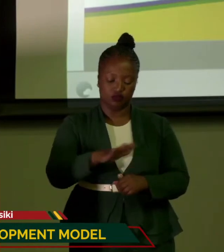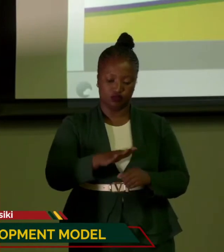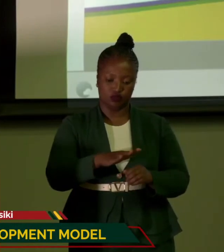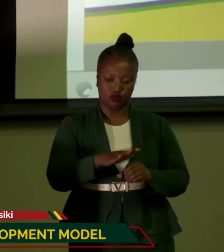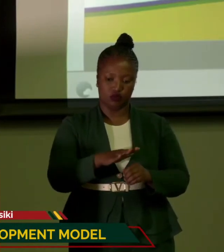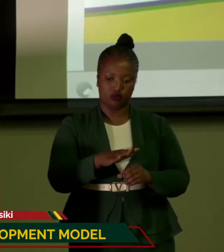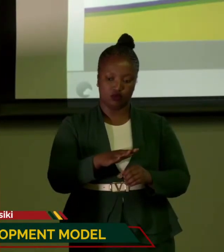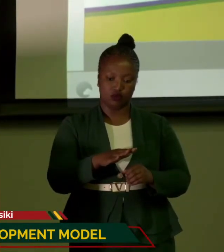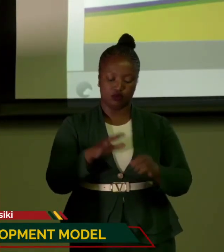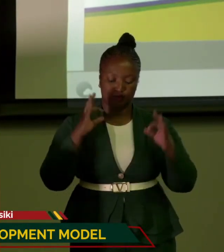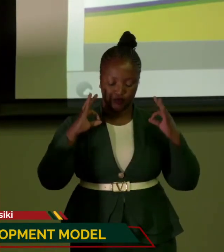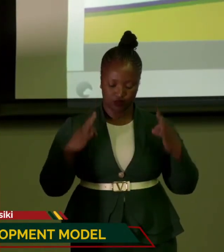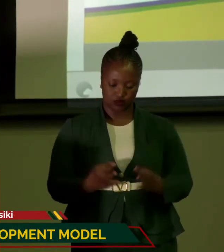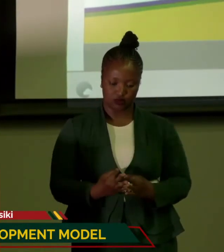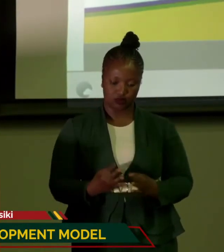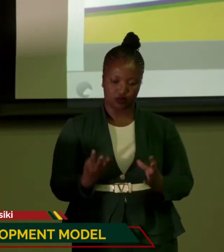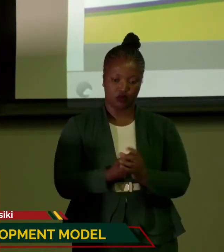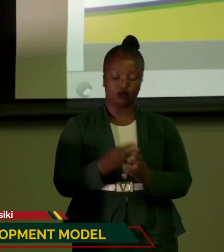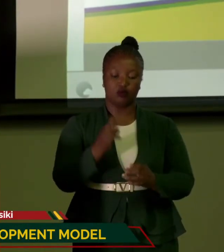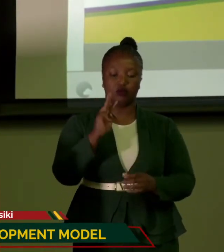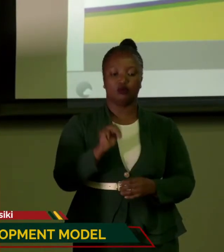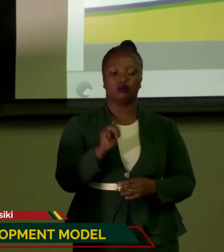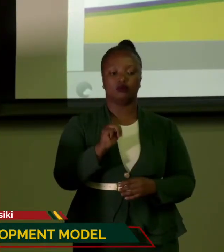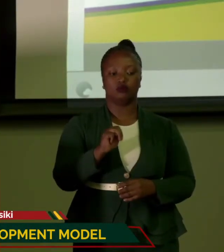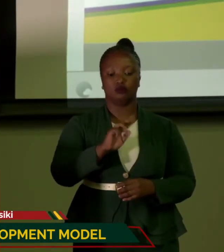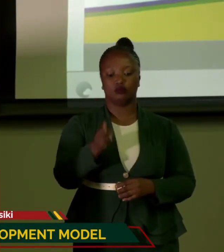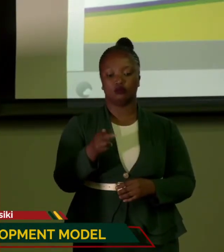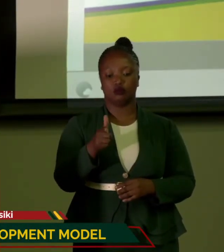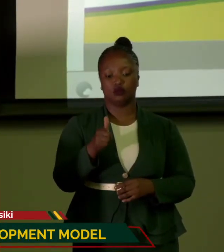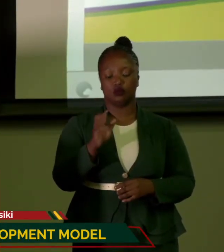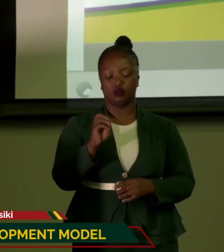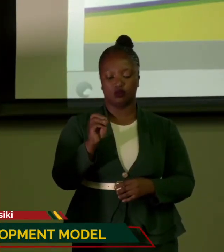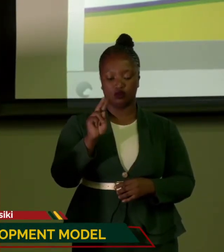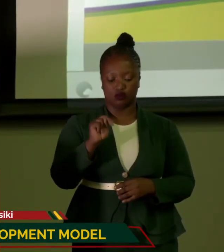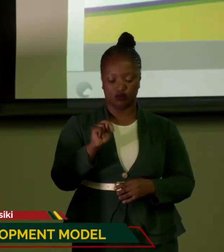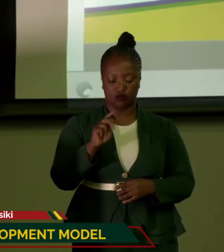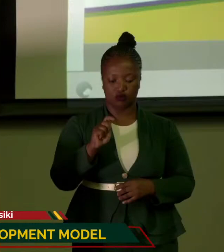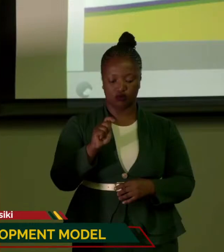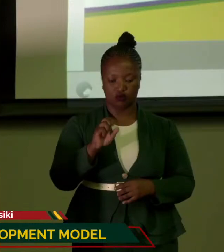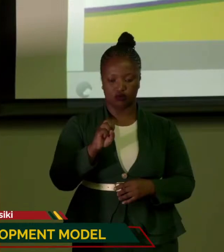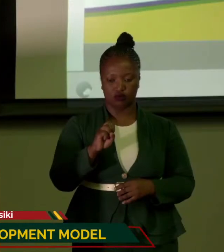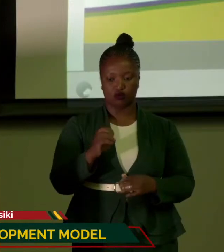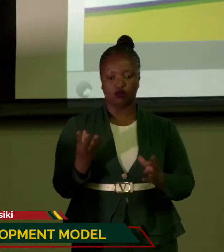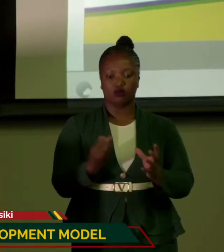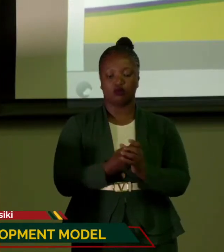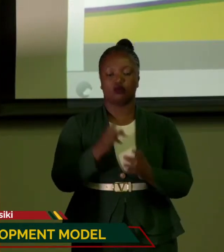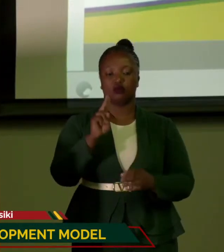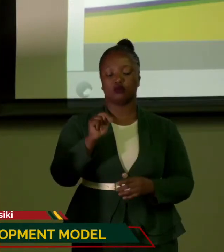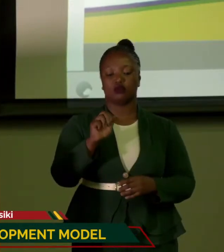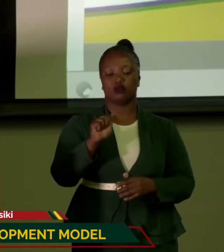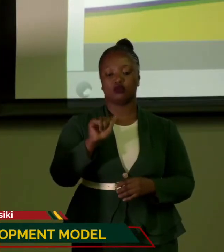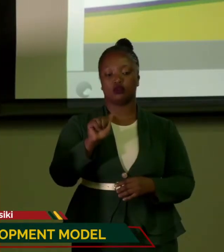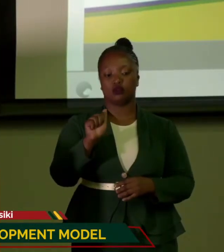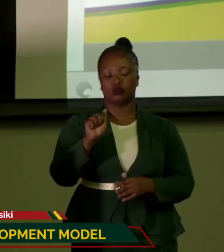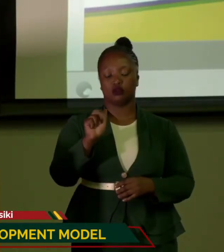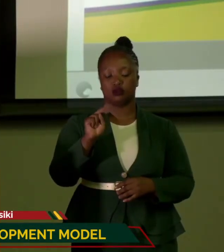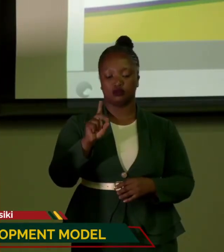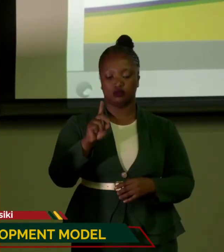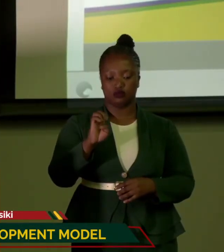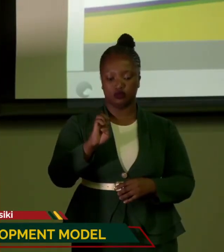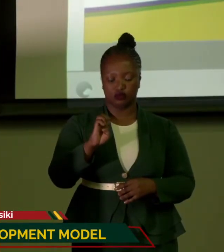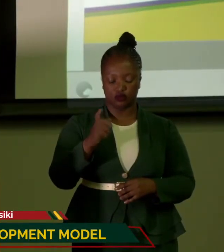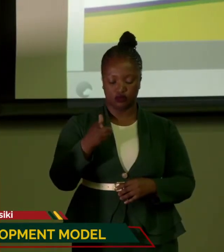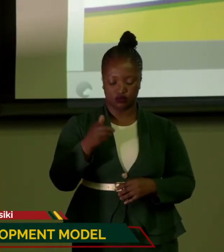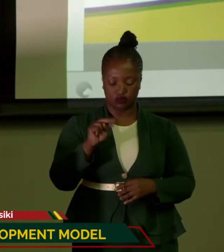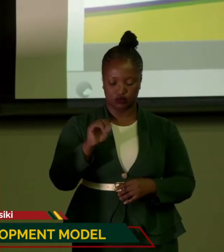was mentioned, local municipality, Nyandeni, KSD, PSJ, Inguza Hill,